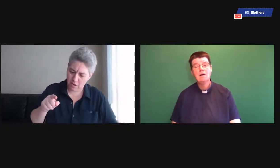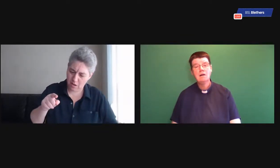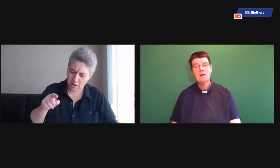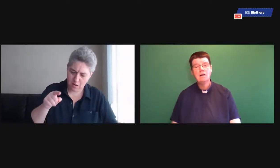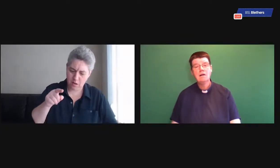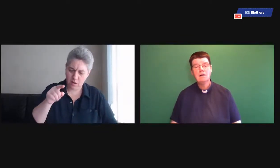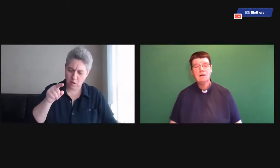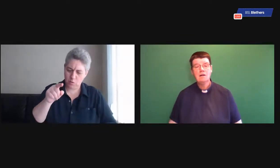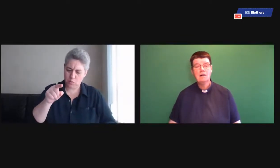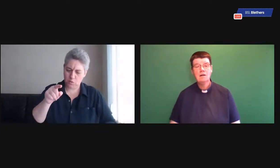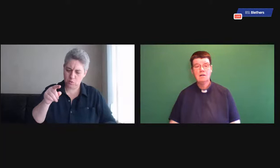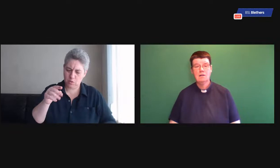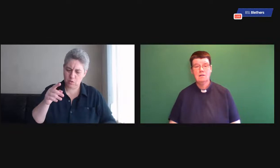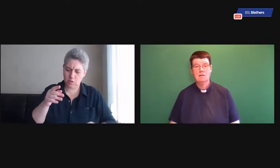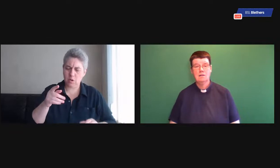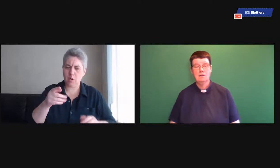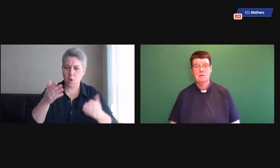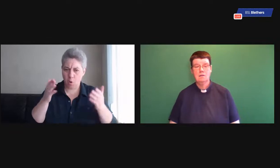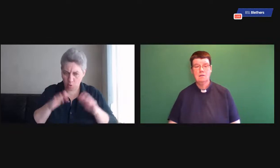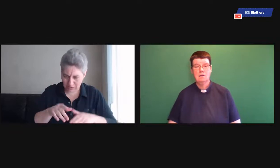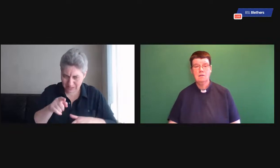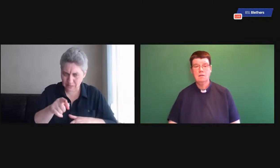giving sermons for feedback and support.